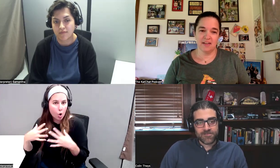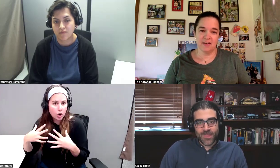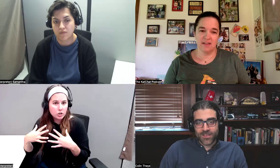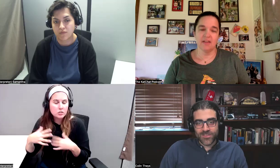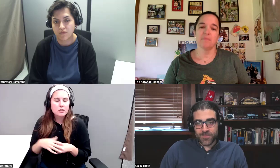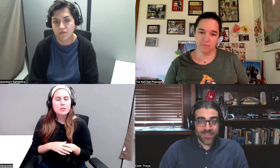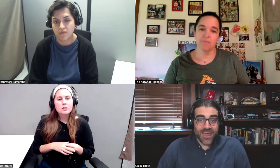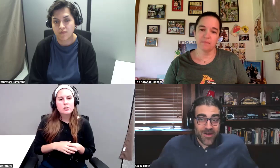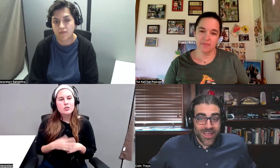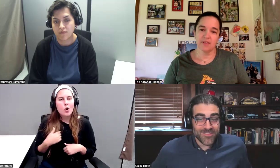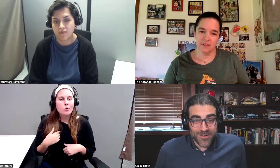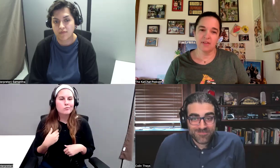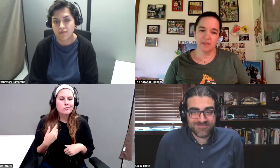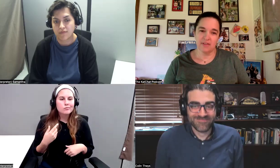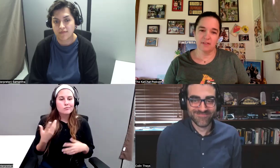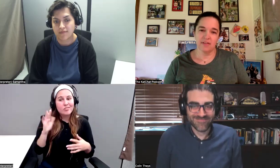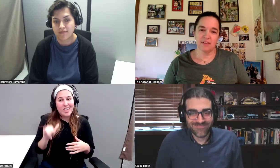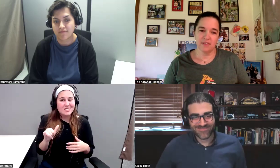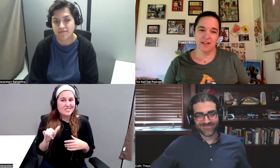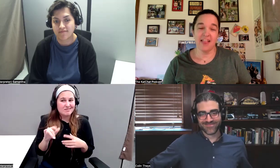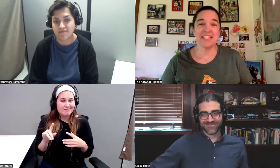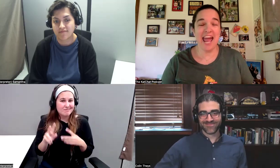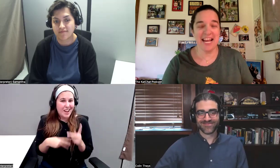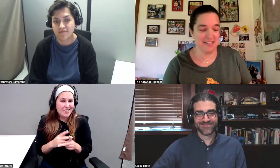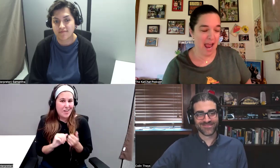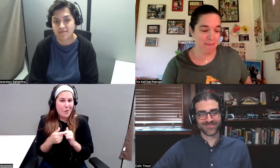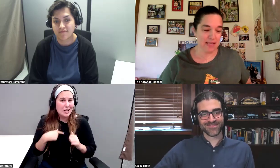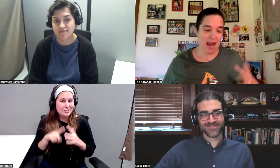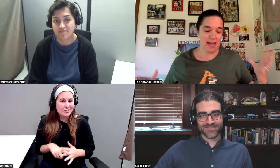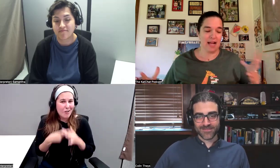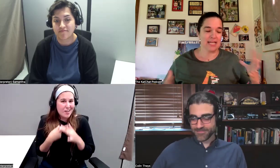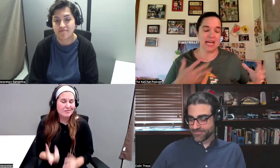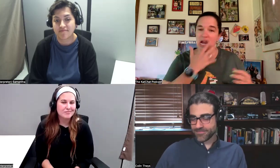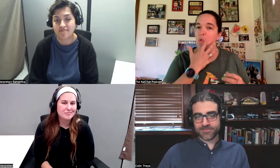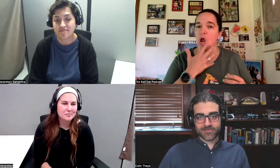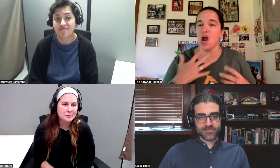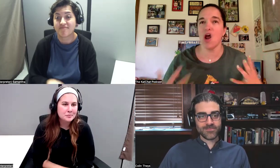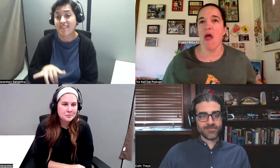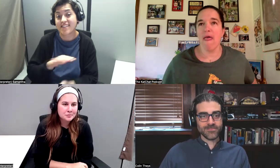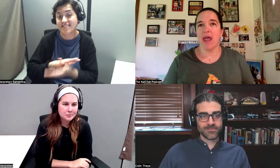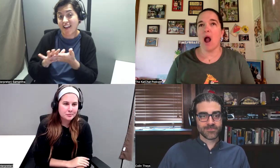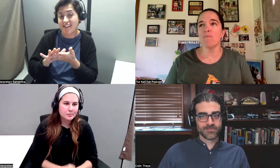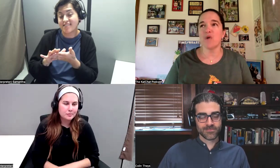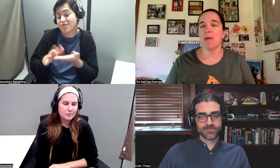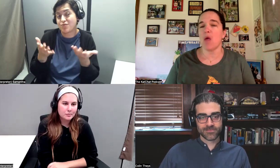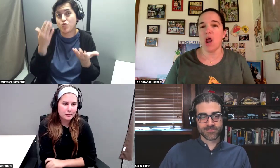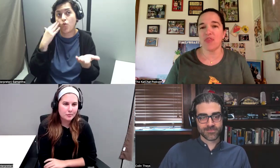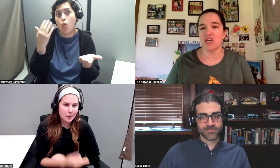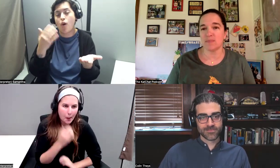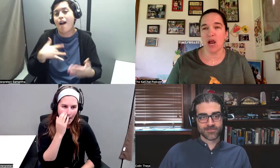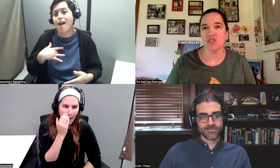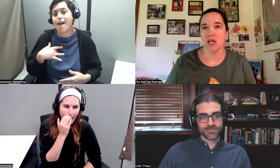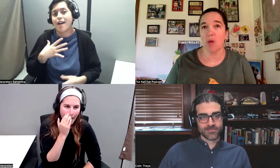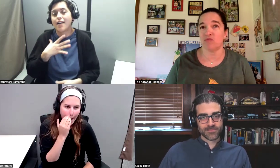Um, so that's kind of how I got started. That's nice, yeah, because I like to hear where they come from and where